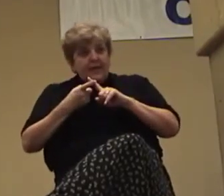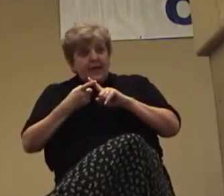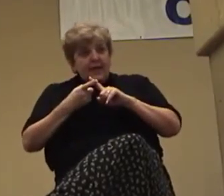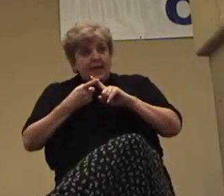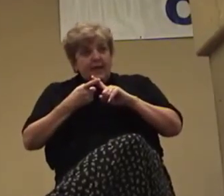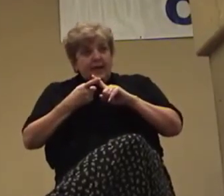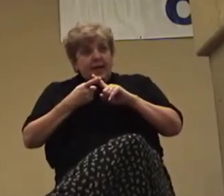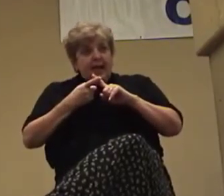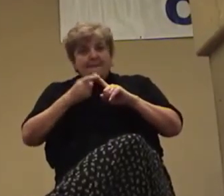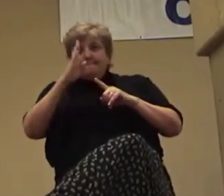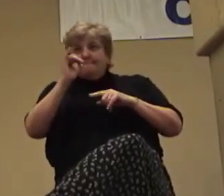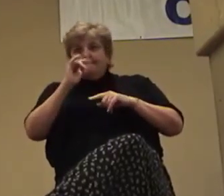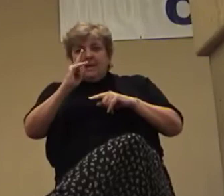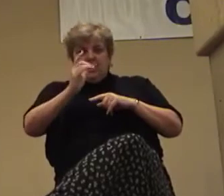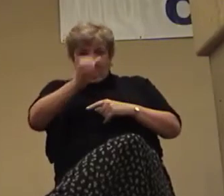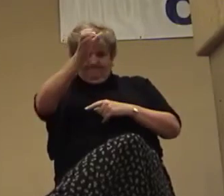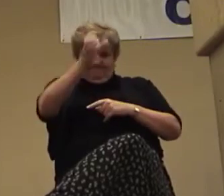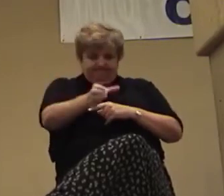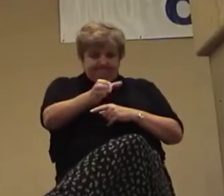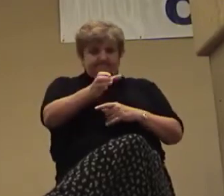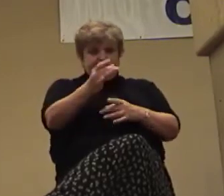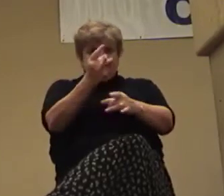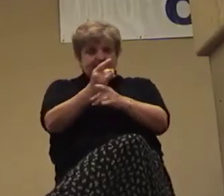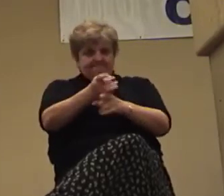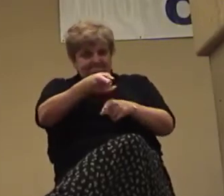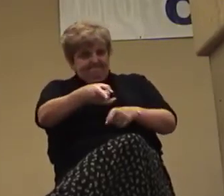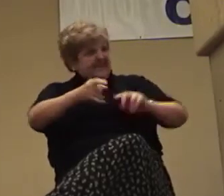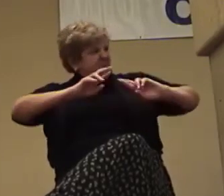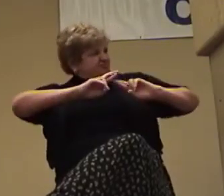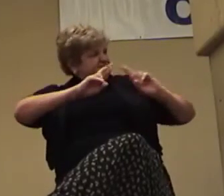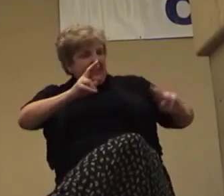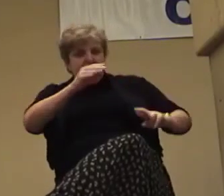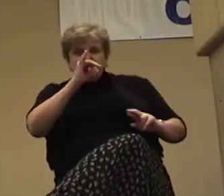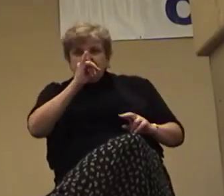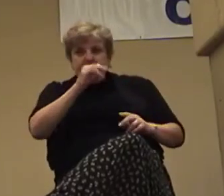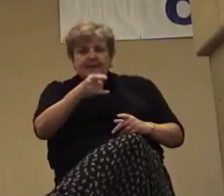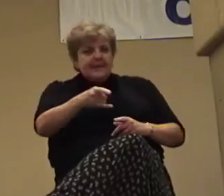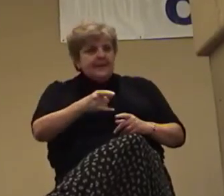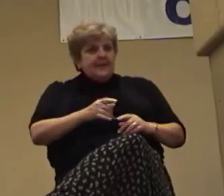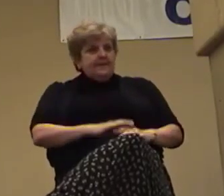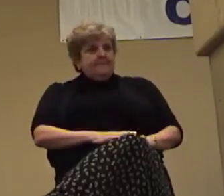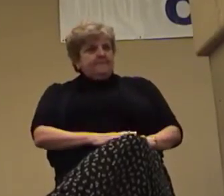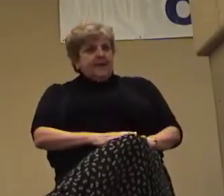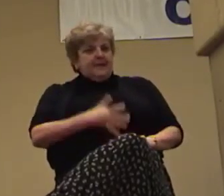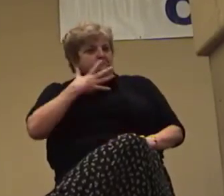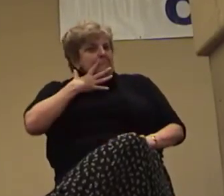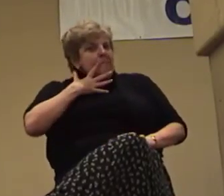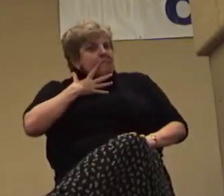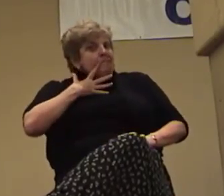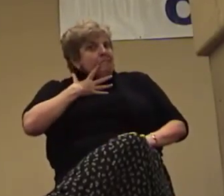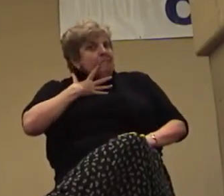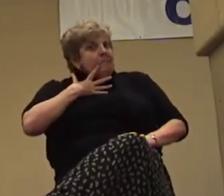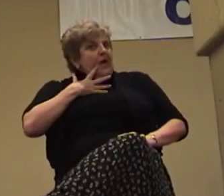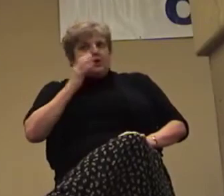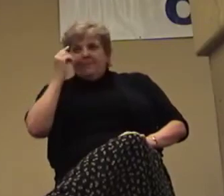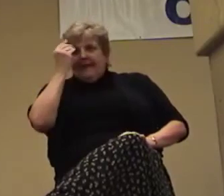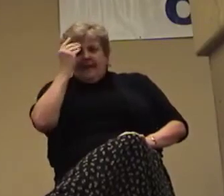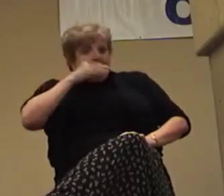the table. He's ready to get his drink on. And, you just start salivating at that point. You know what I mean? And